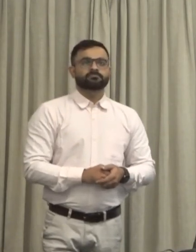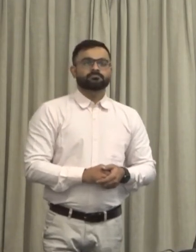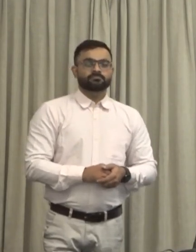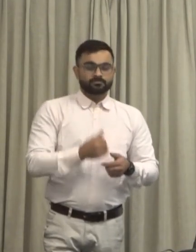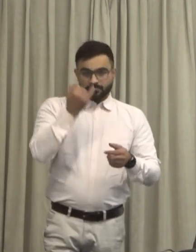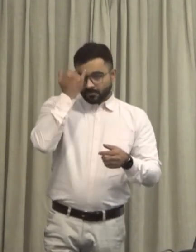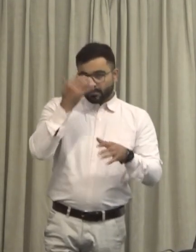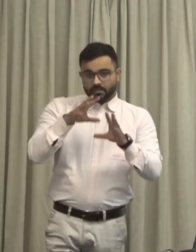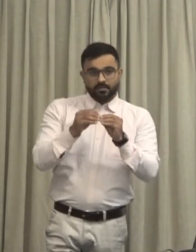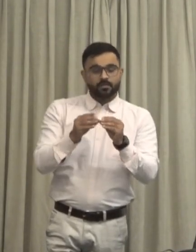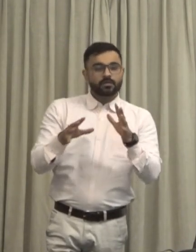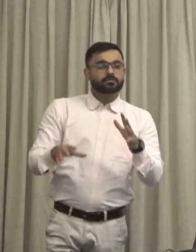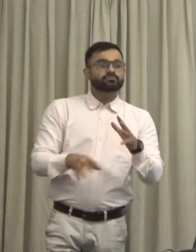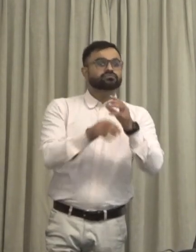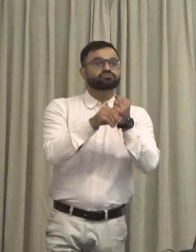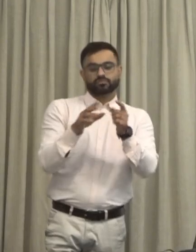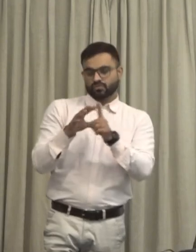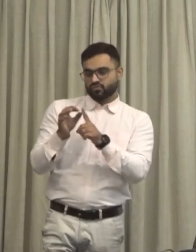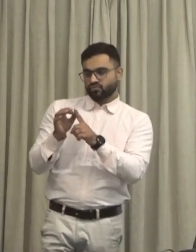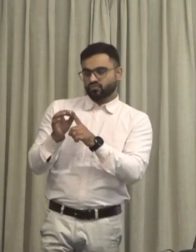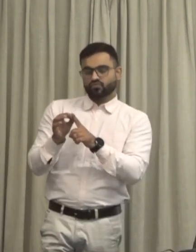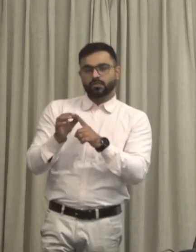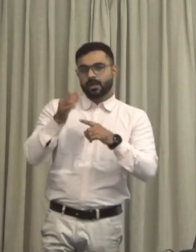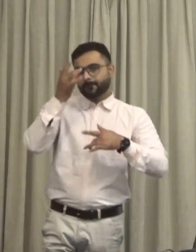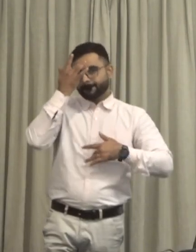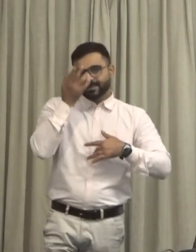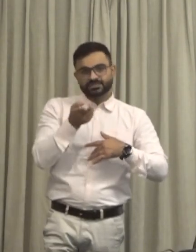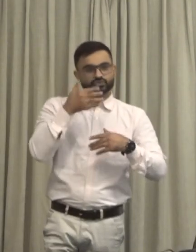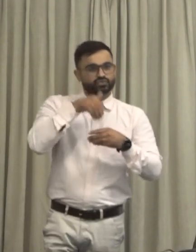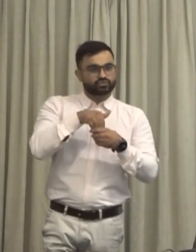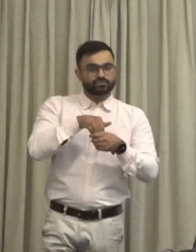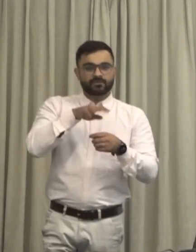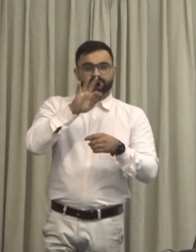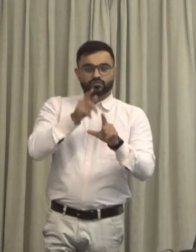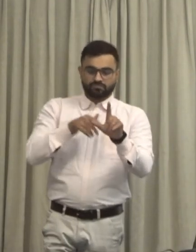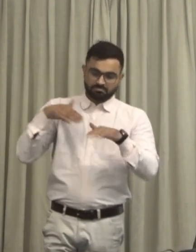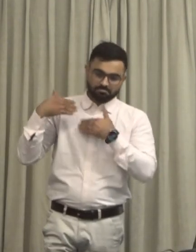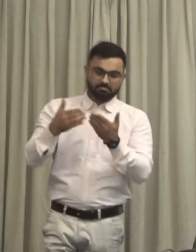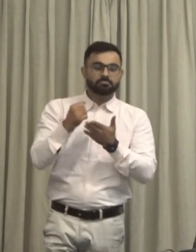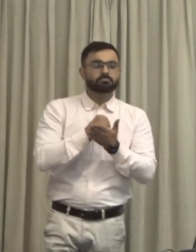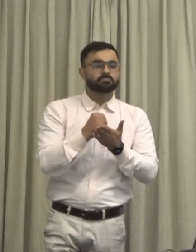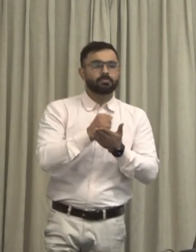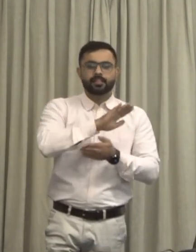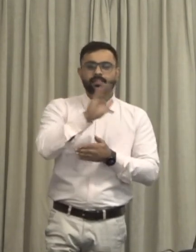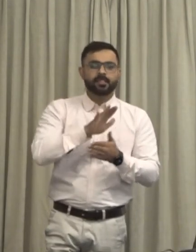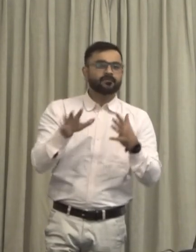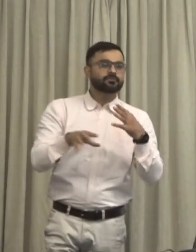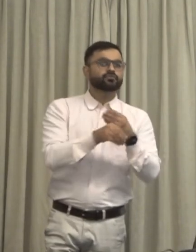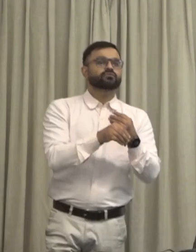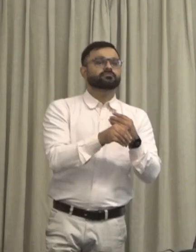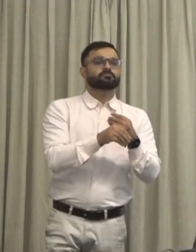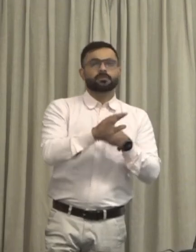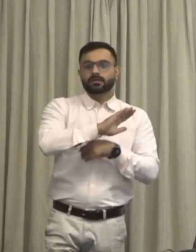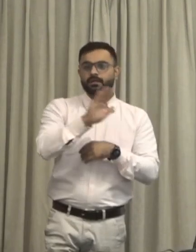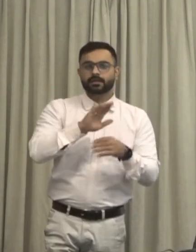the idea of collusion to do a patient in? I mean, this, in 40 years of my practice in the ICU, I've never come across this. Okay, I've